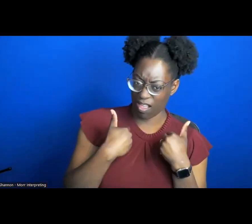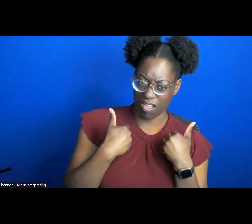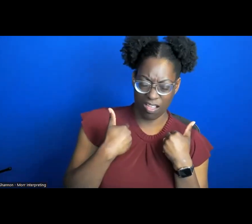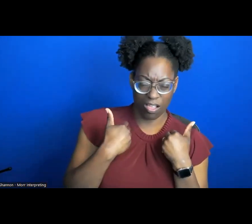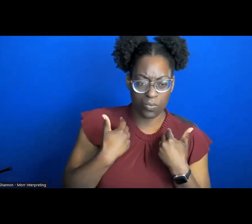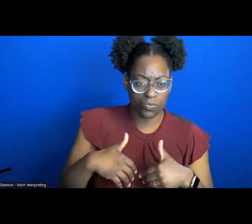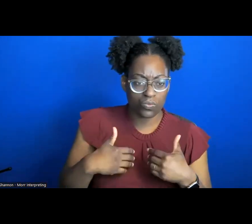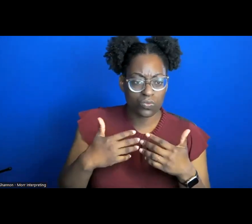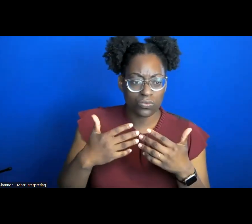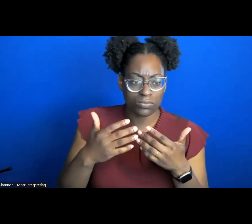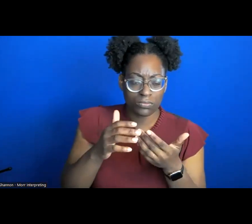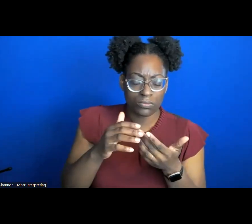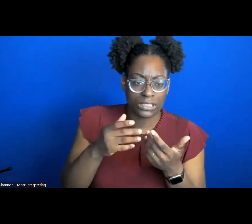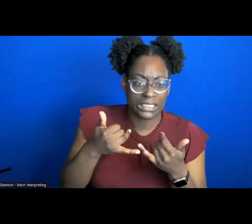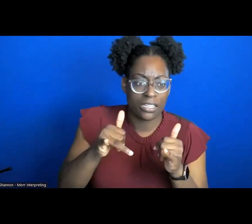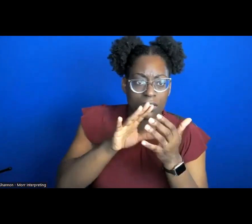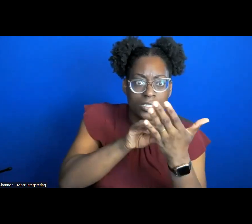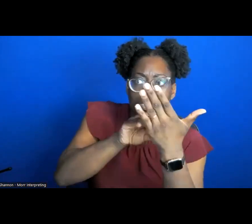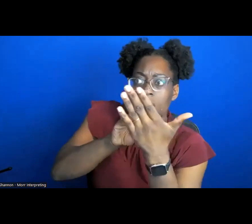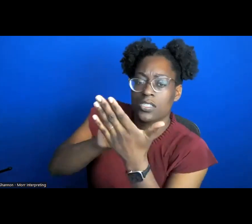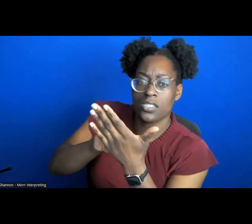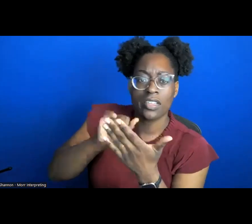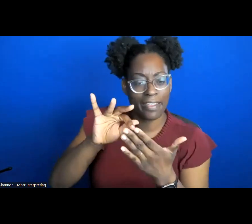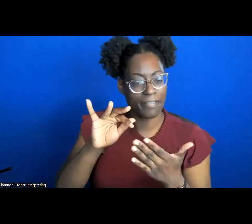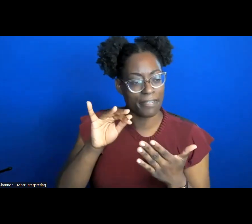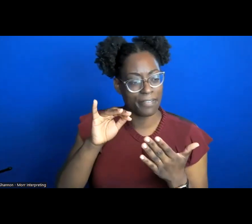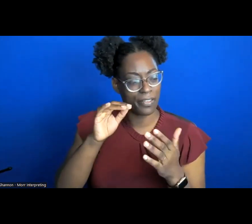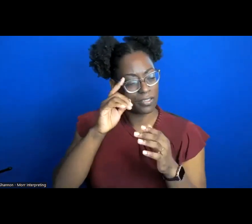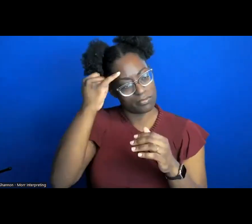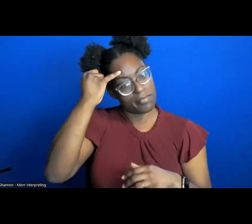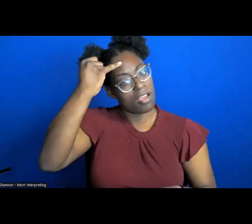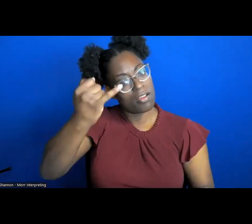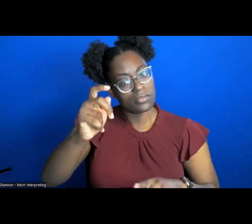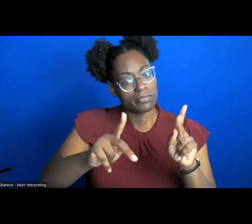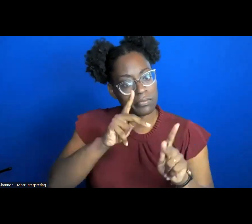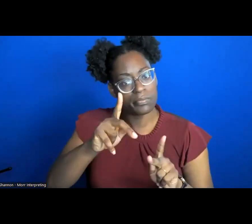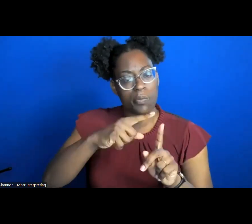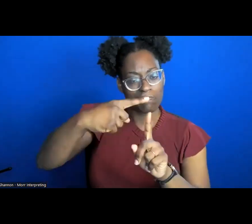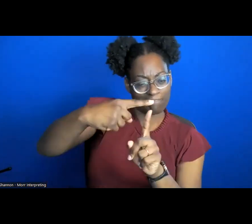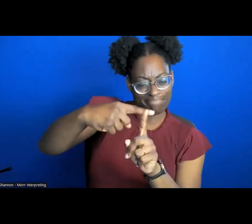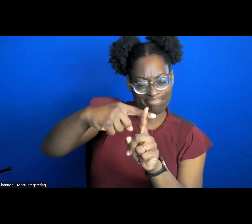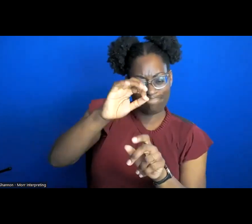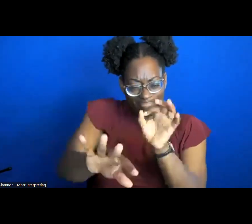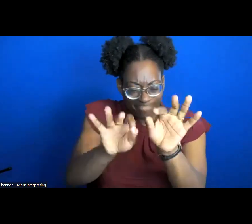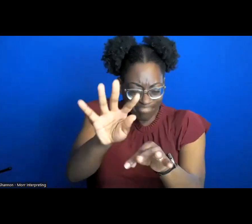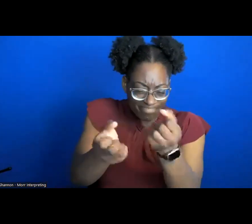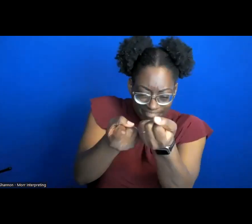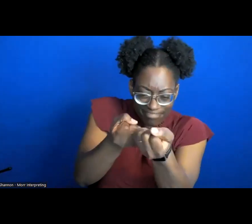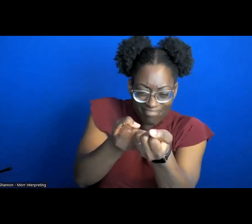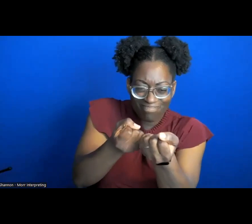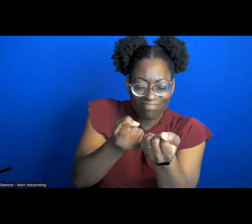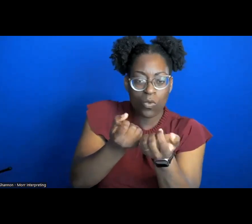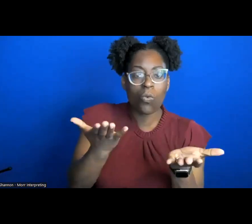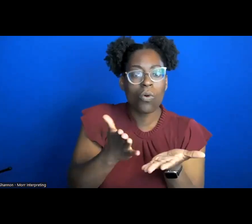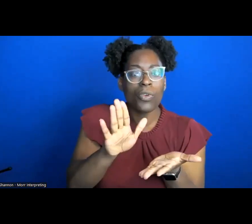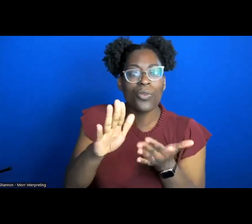and impressionable, what would our adult Black joy look like now if that had happened then? What would our adult